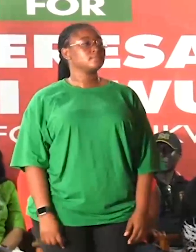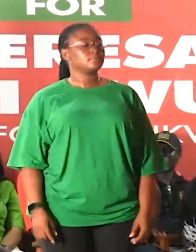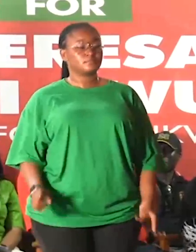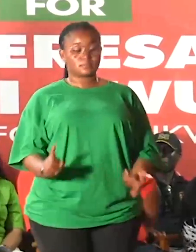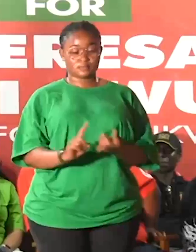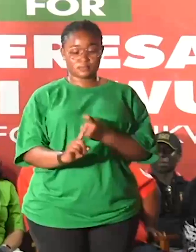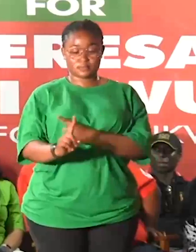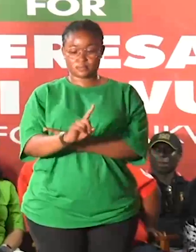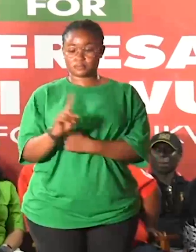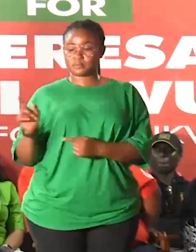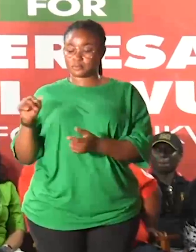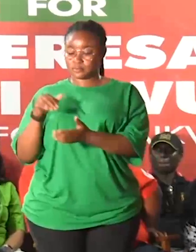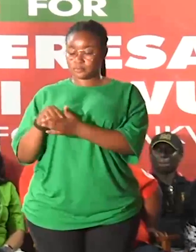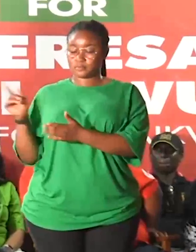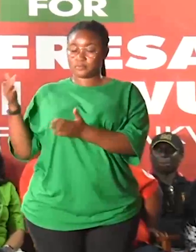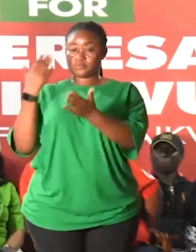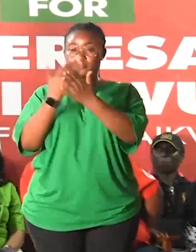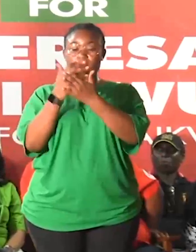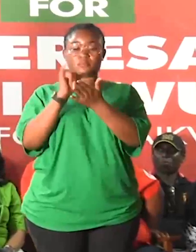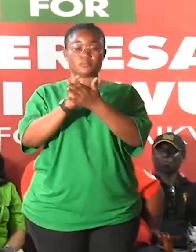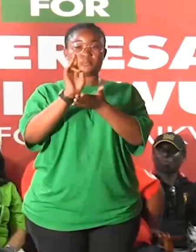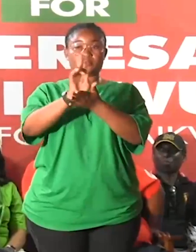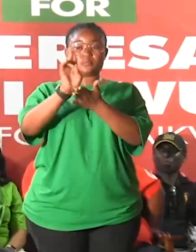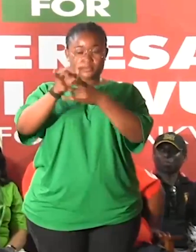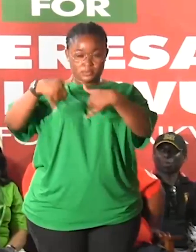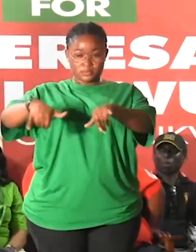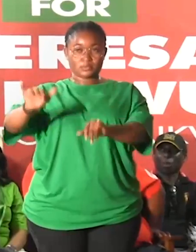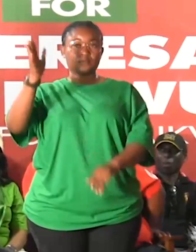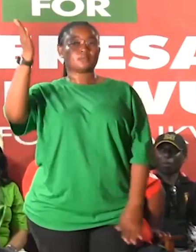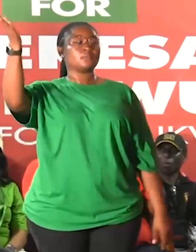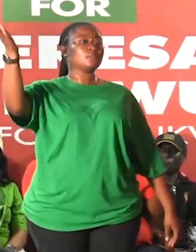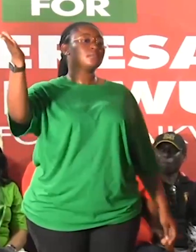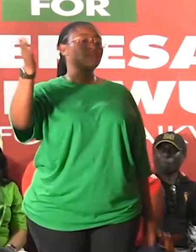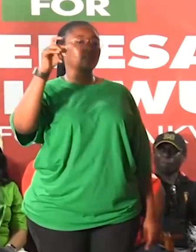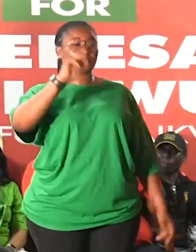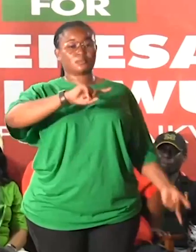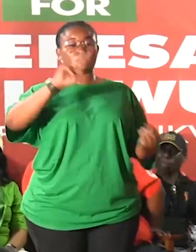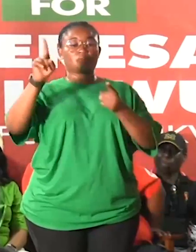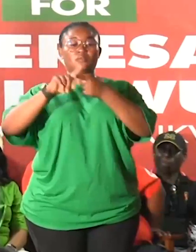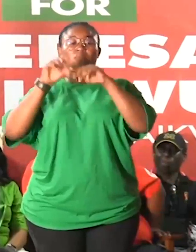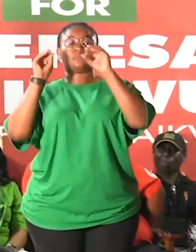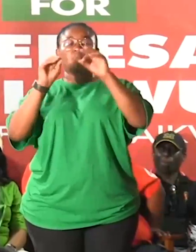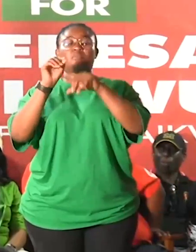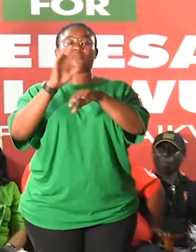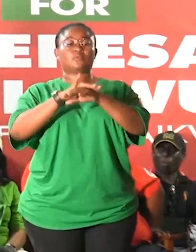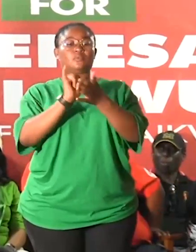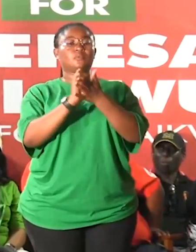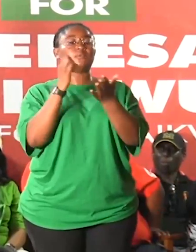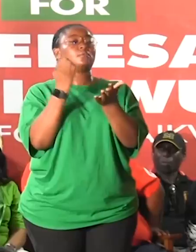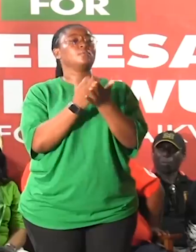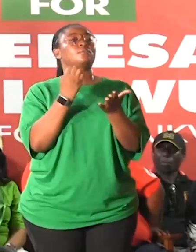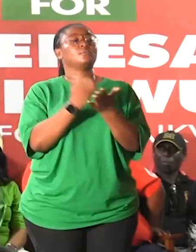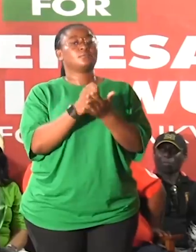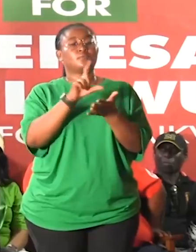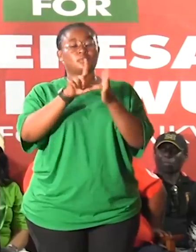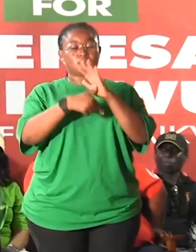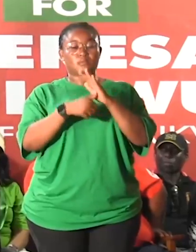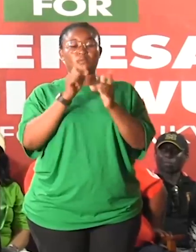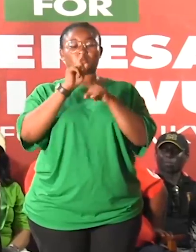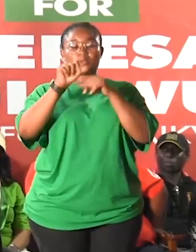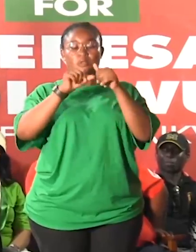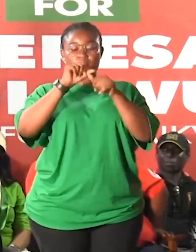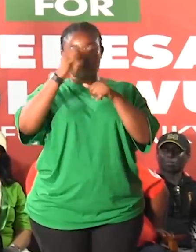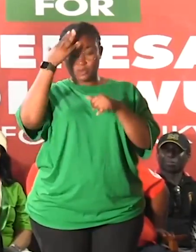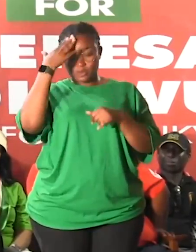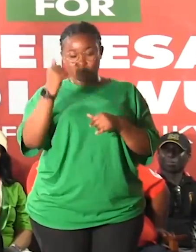ene so de me sre no Central University da so ho onko my lecture on the economy nonka the